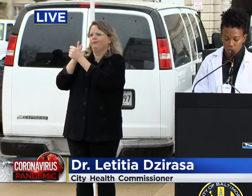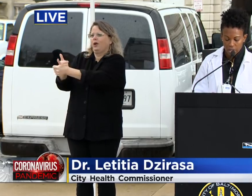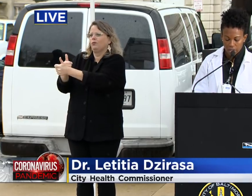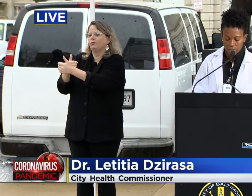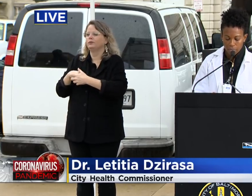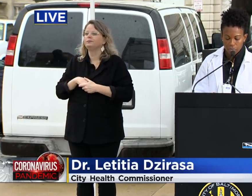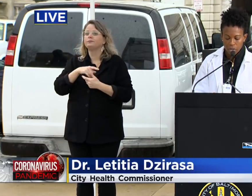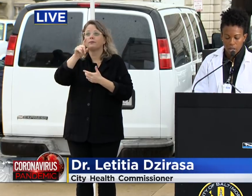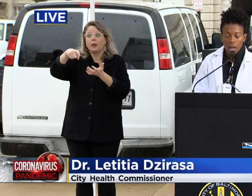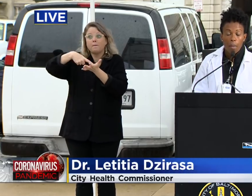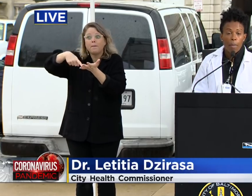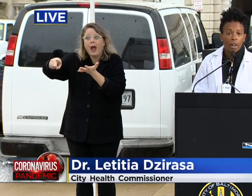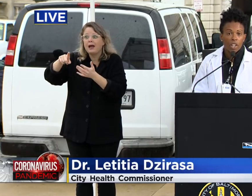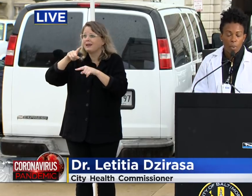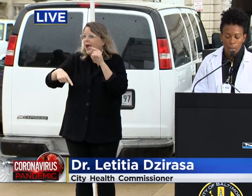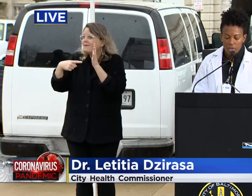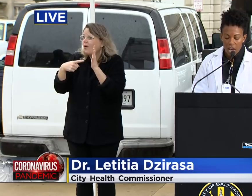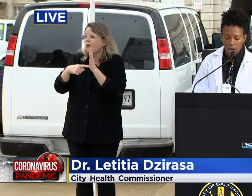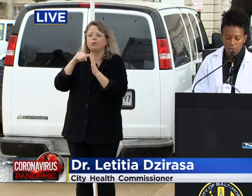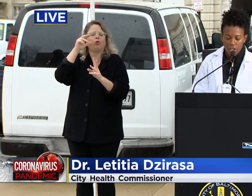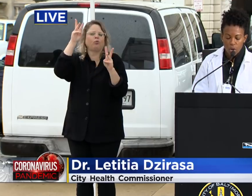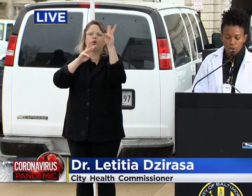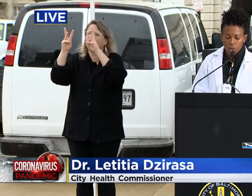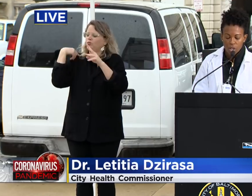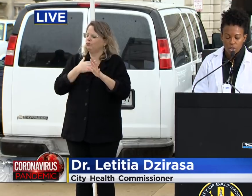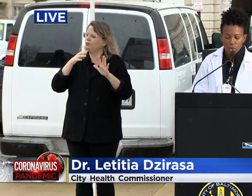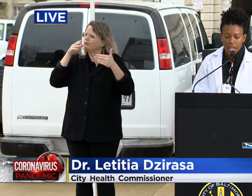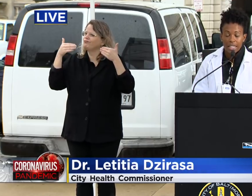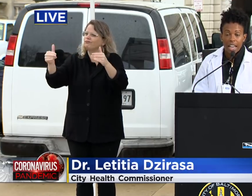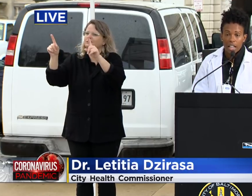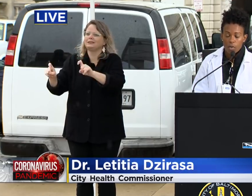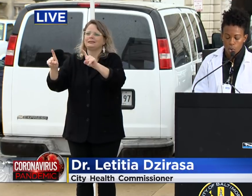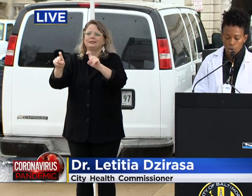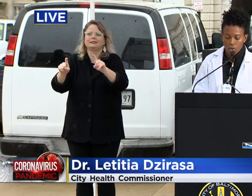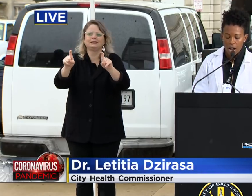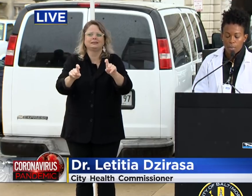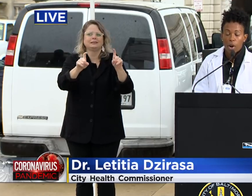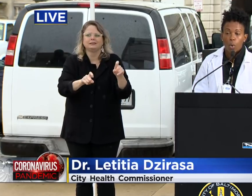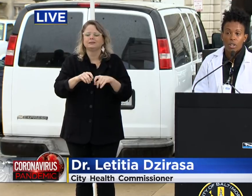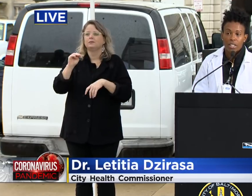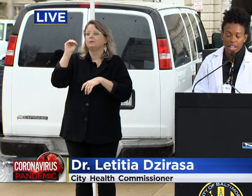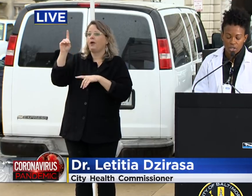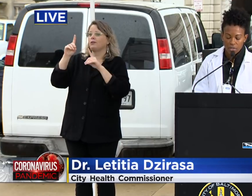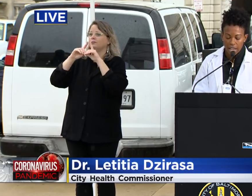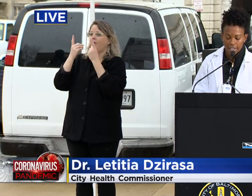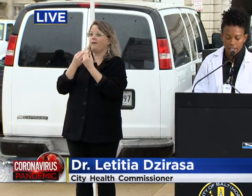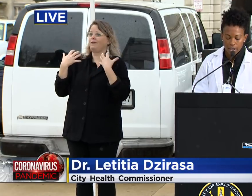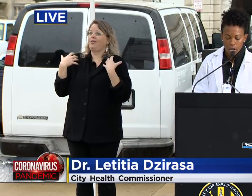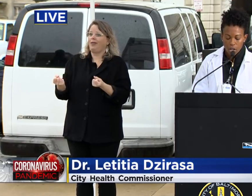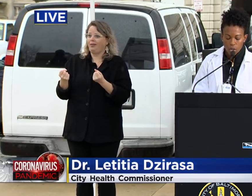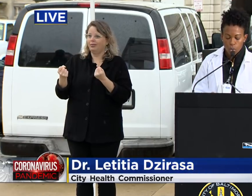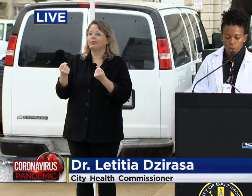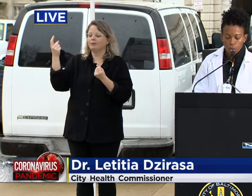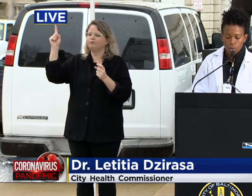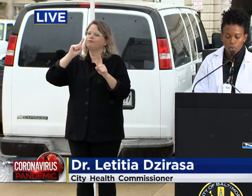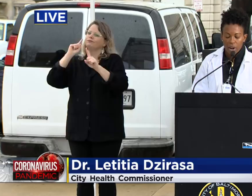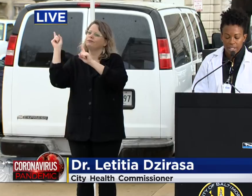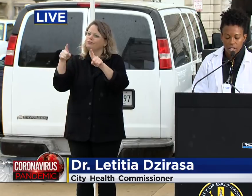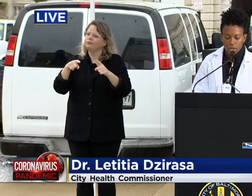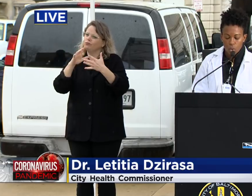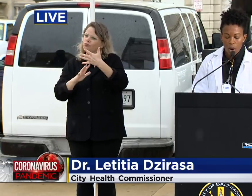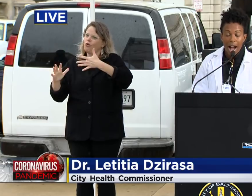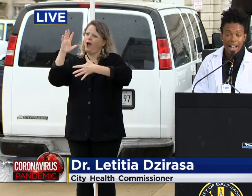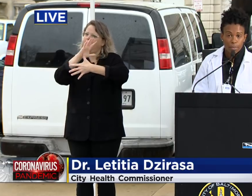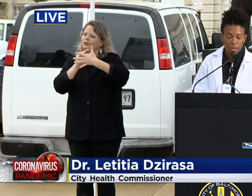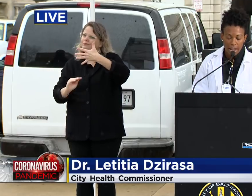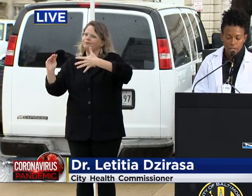of insurance. Maryland Department of Health has also issued an executive order around prioritization of testing to include